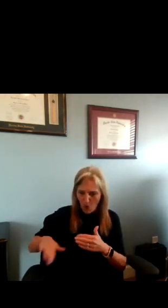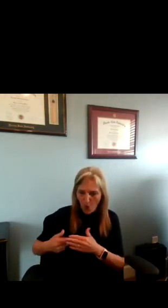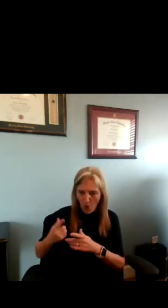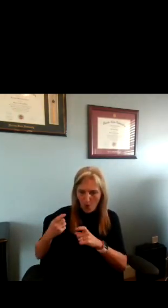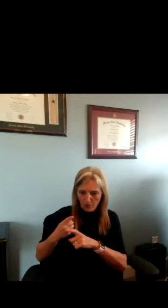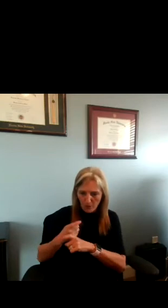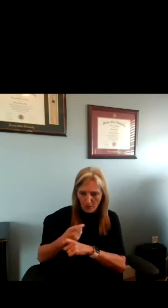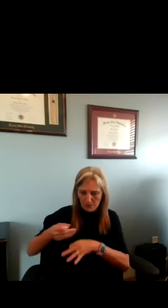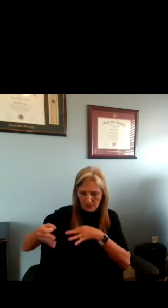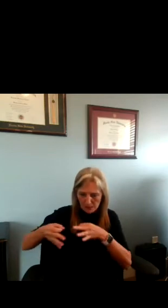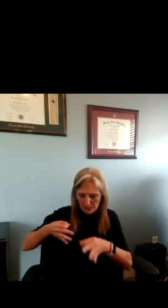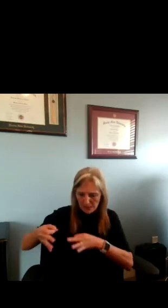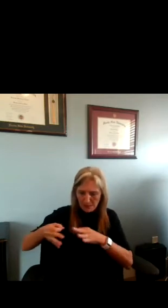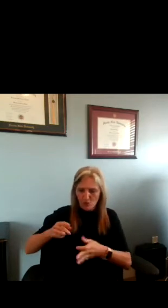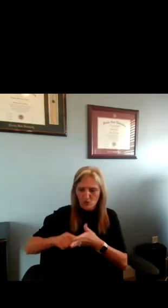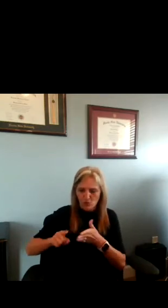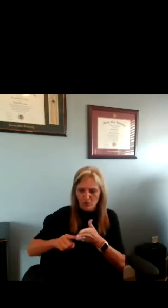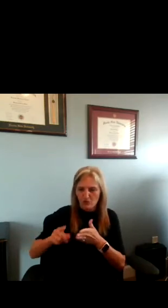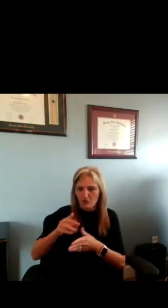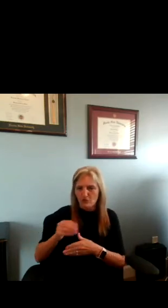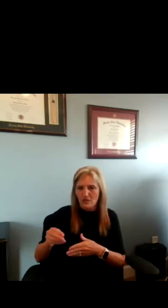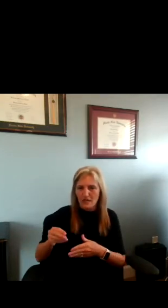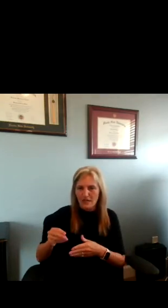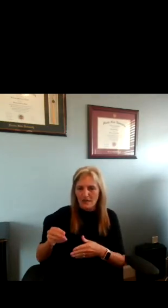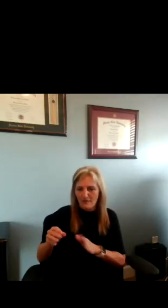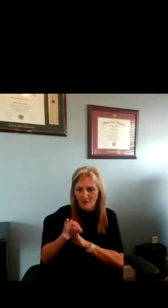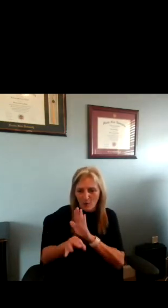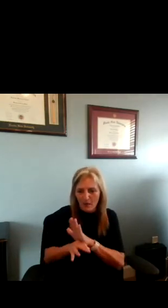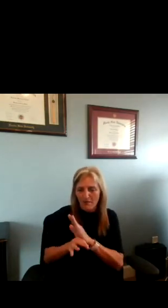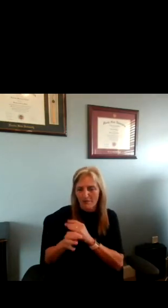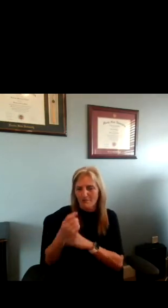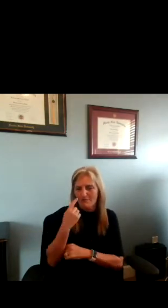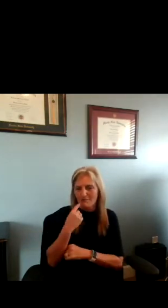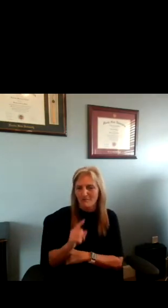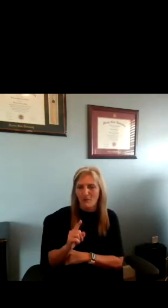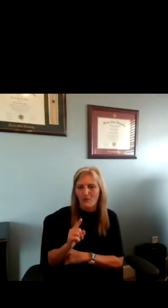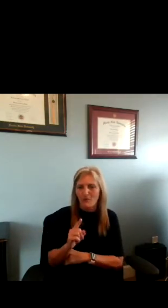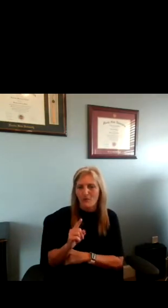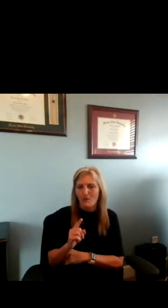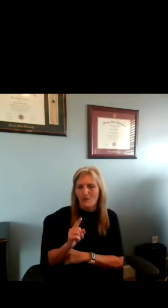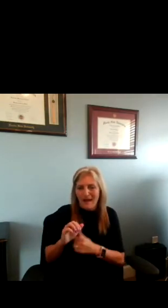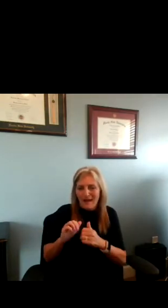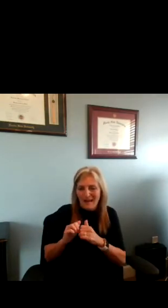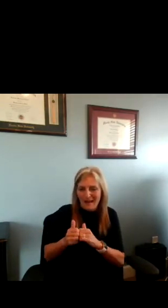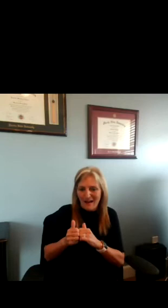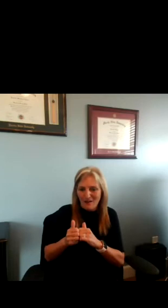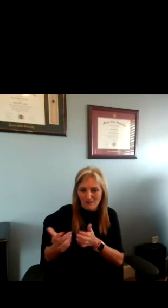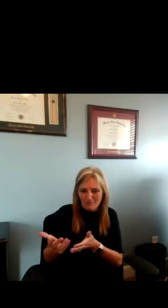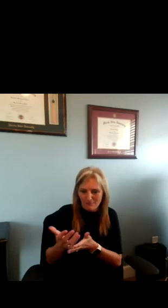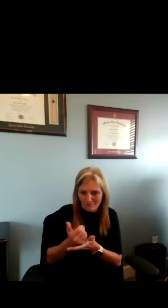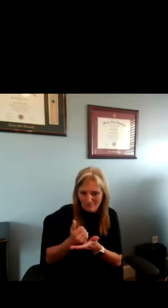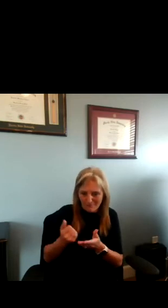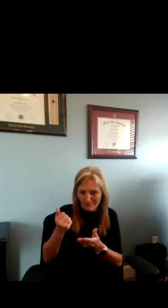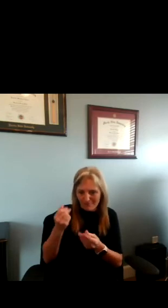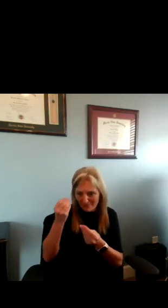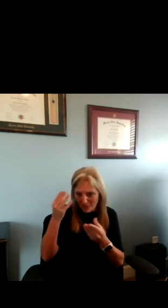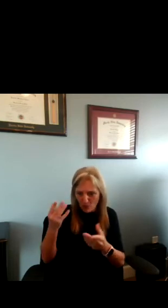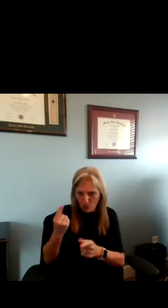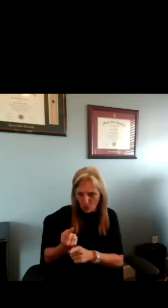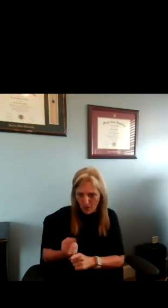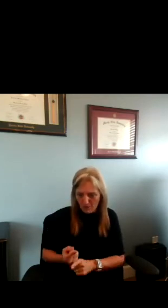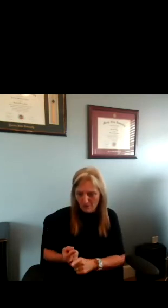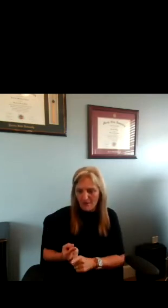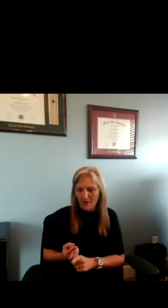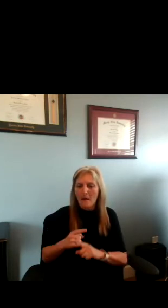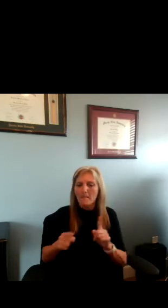of research and formulas for how to get the data right. But